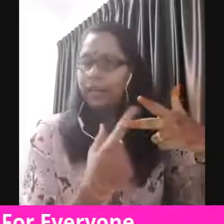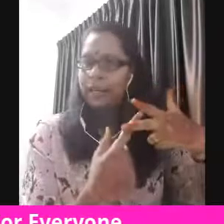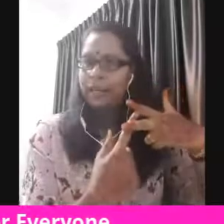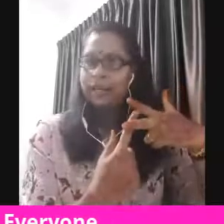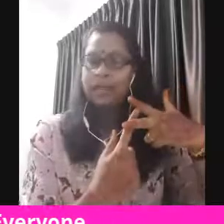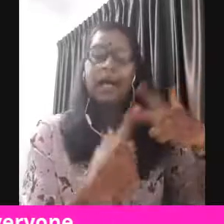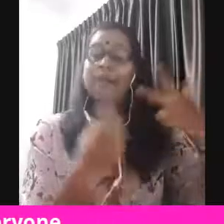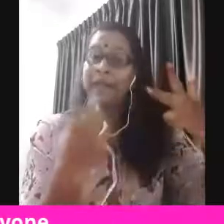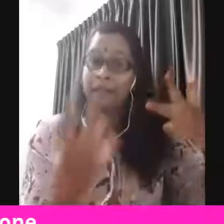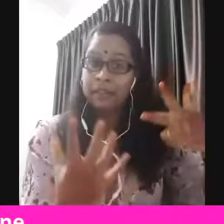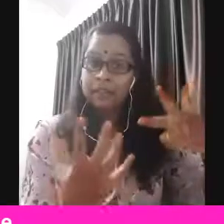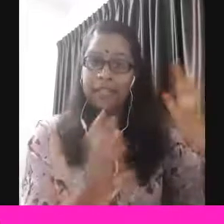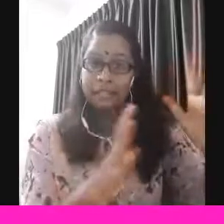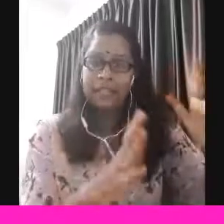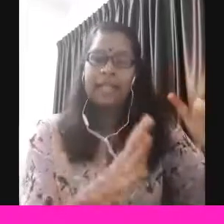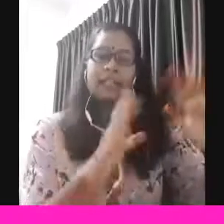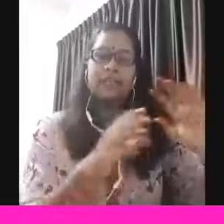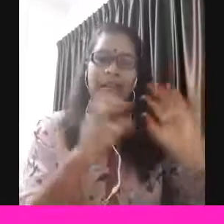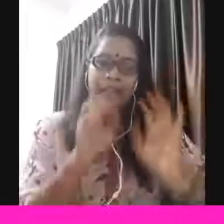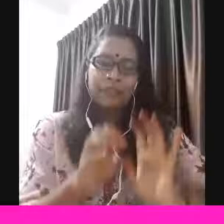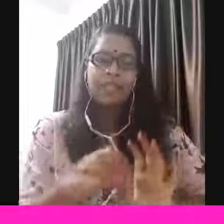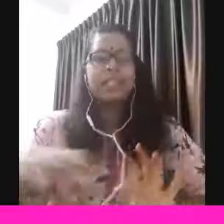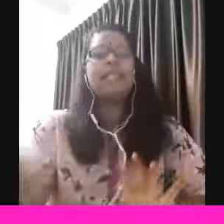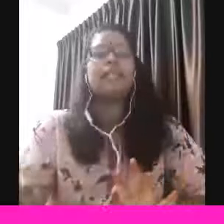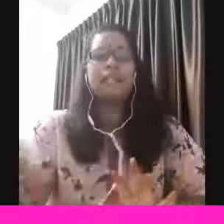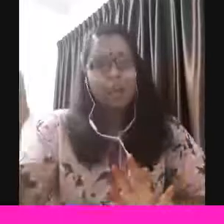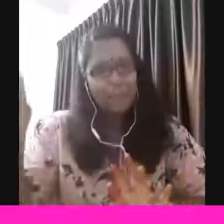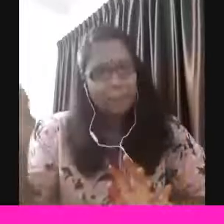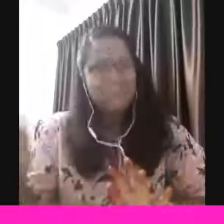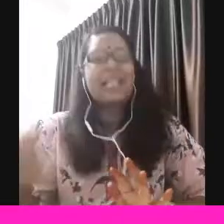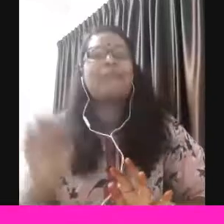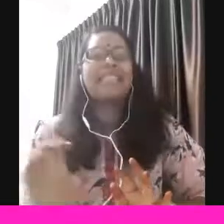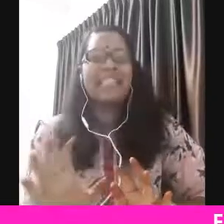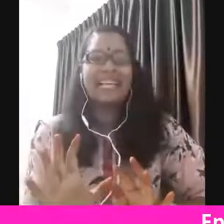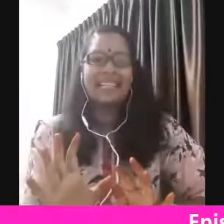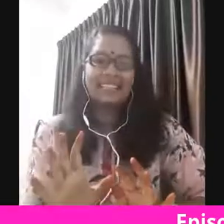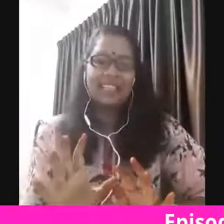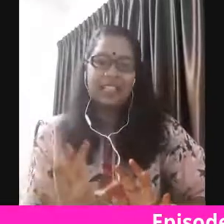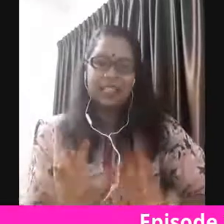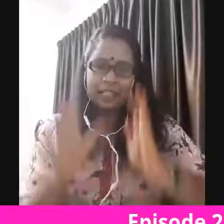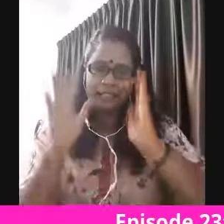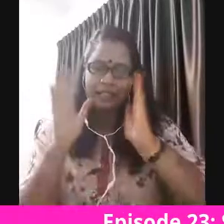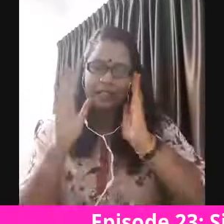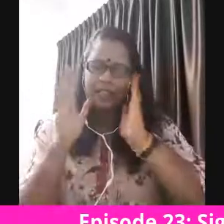Mm-hmm. hyperactive, like that. And then 5 years in masalah